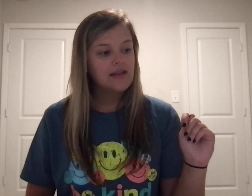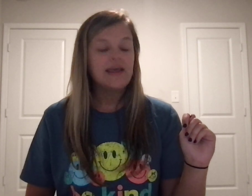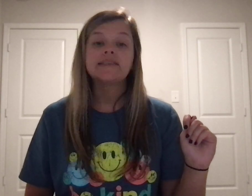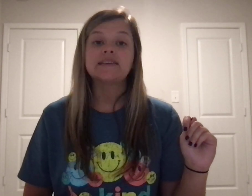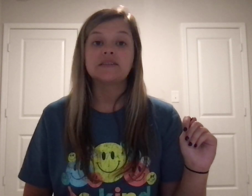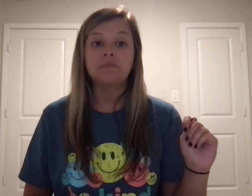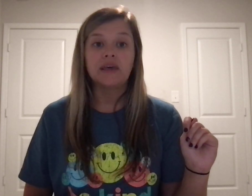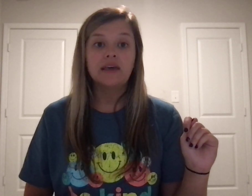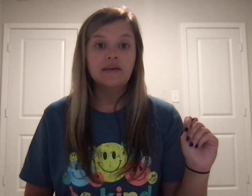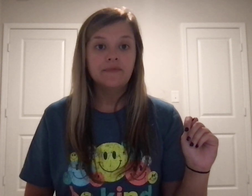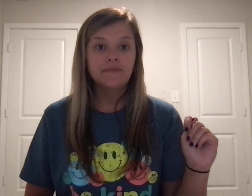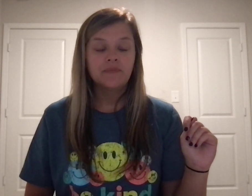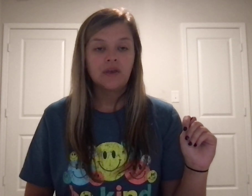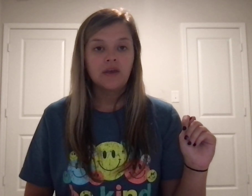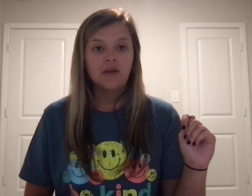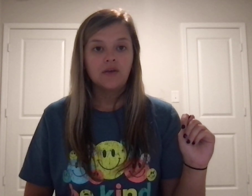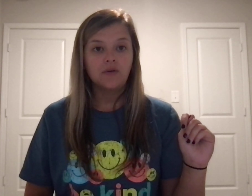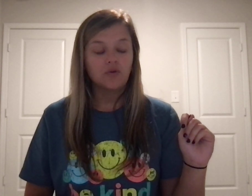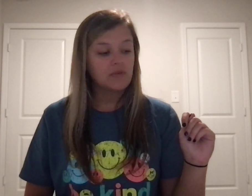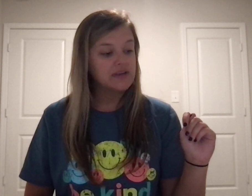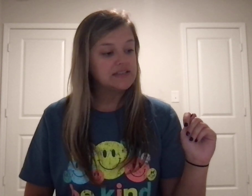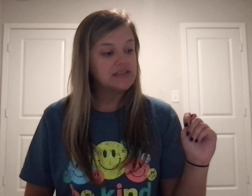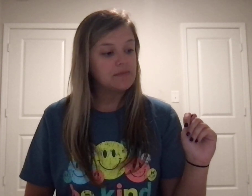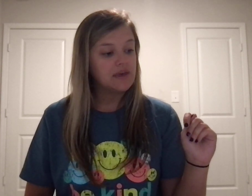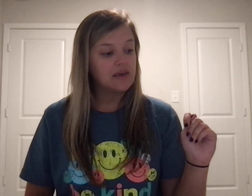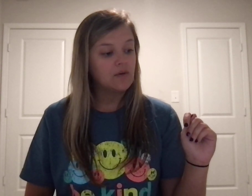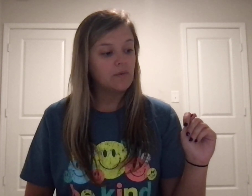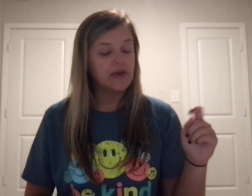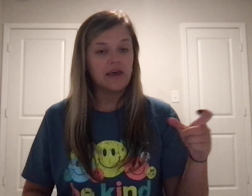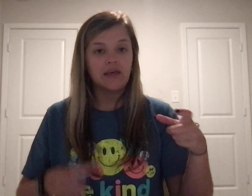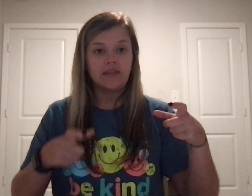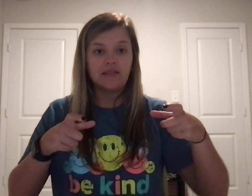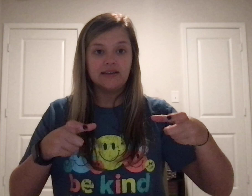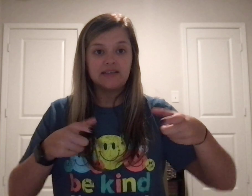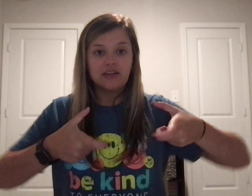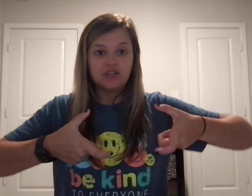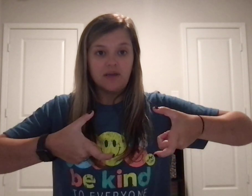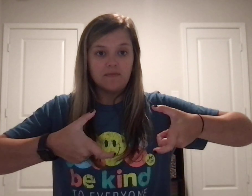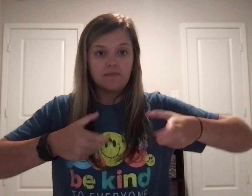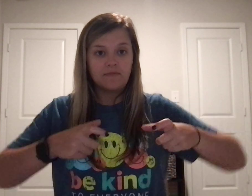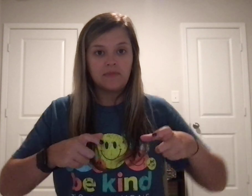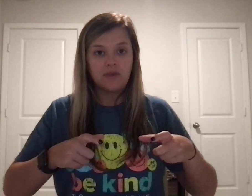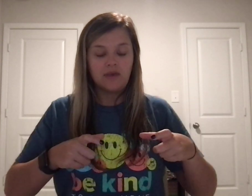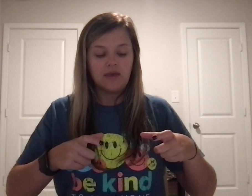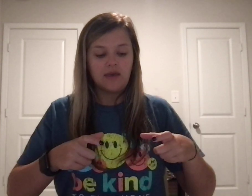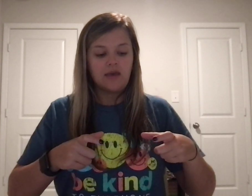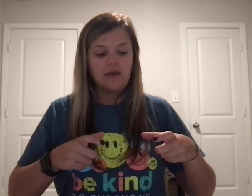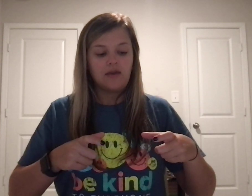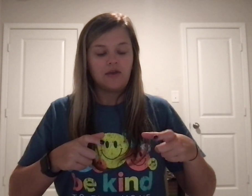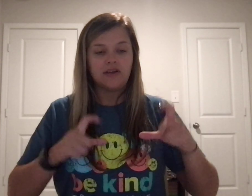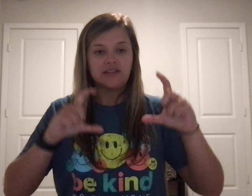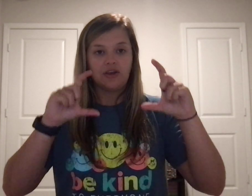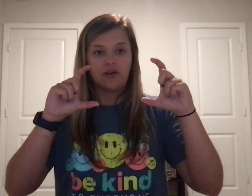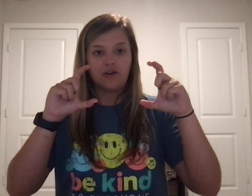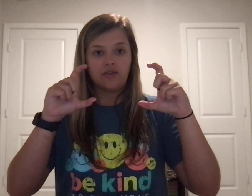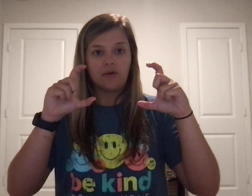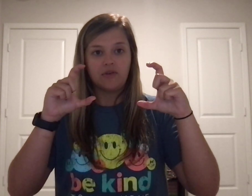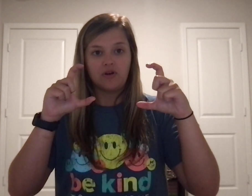Next is big. You'll normally see big with this hand shape. It's like your thumb and your